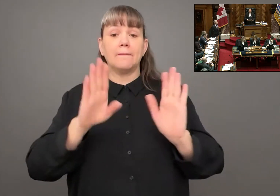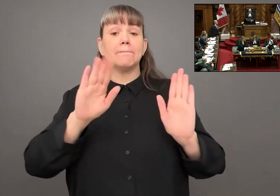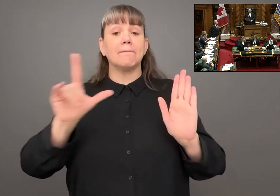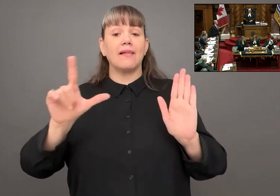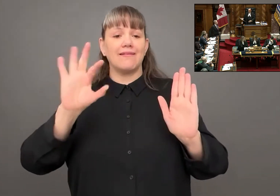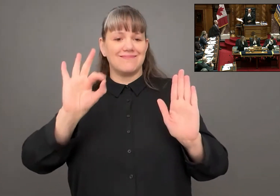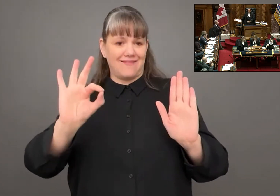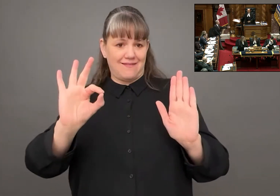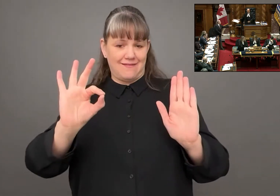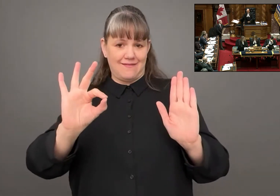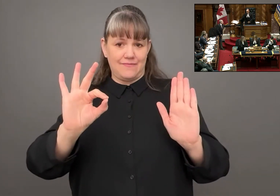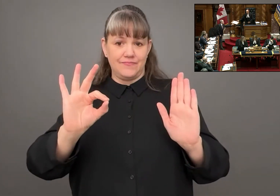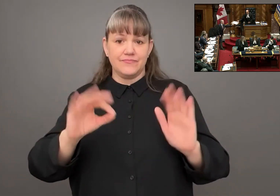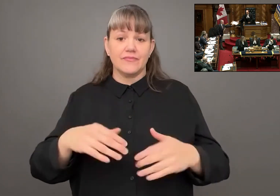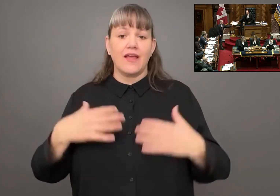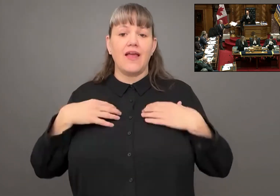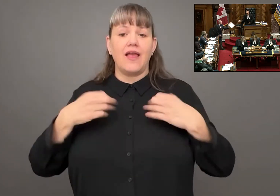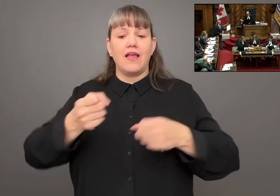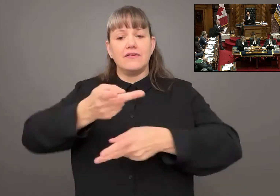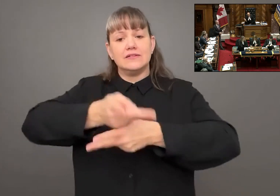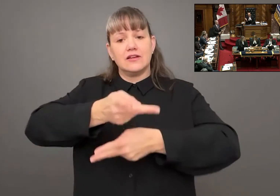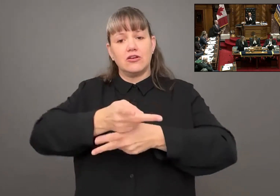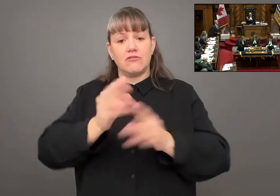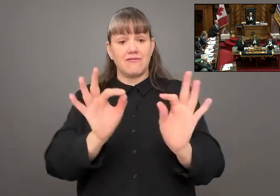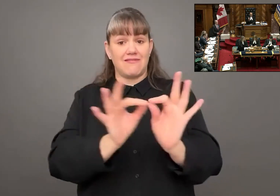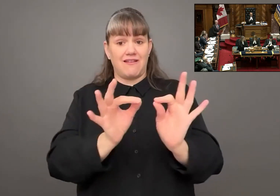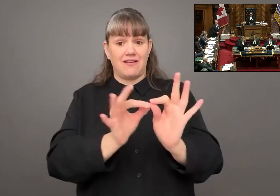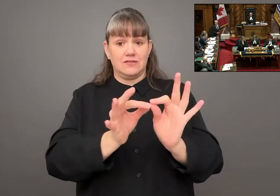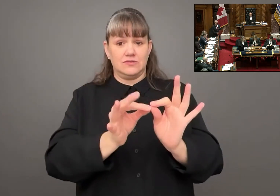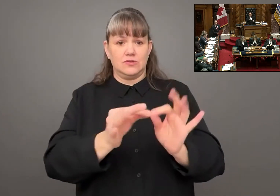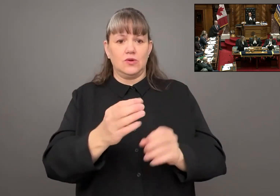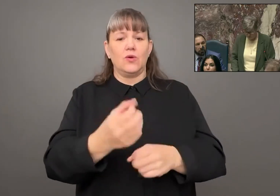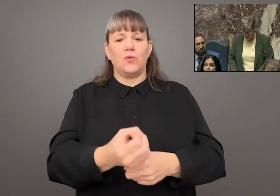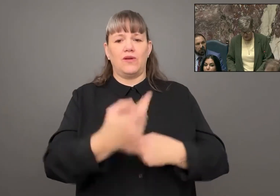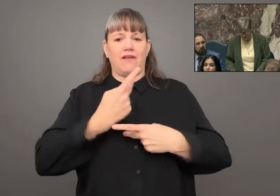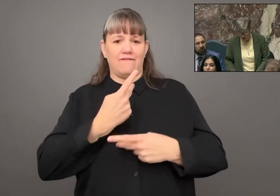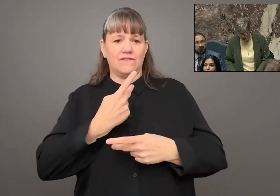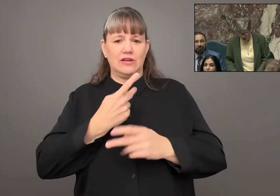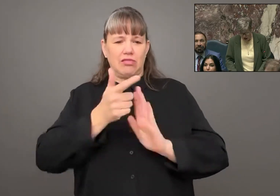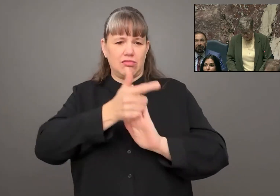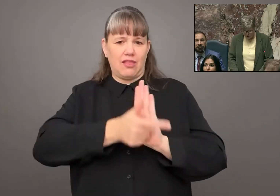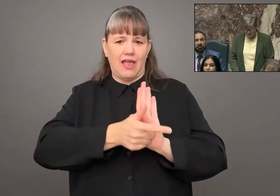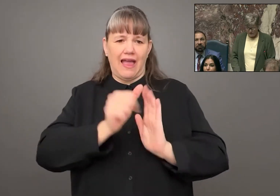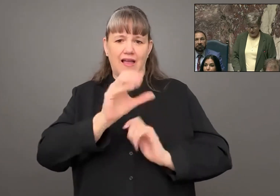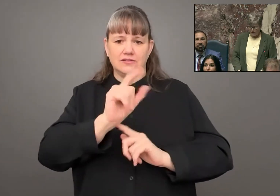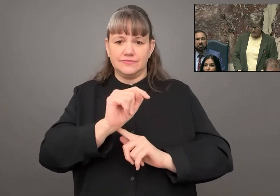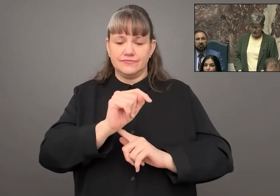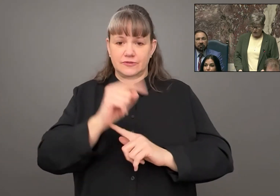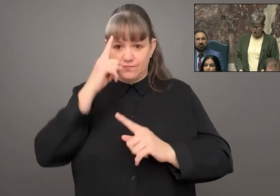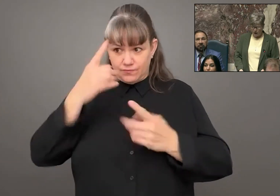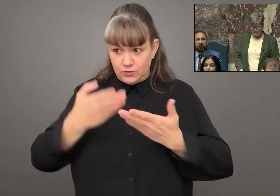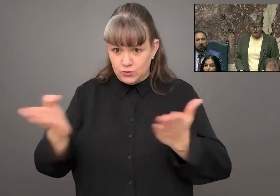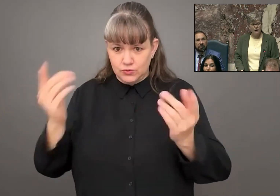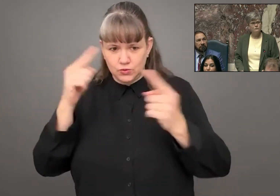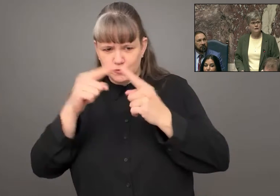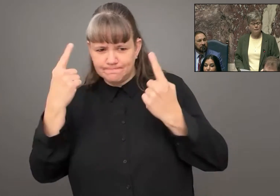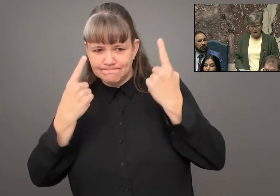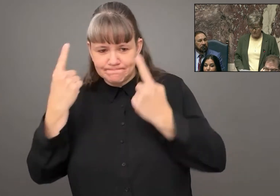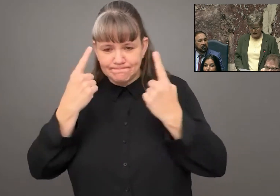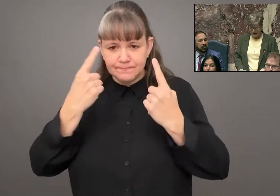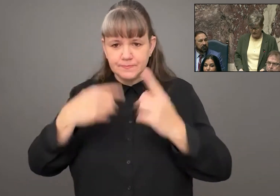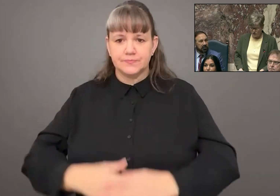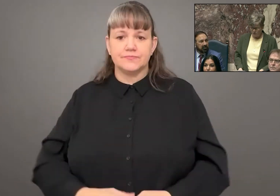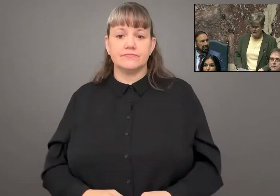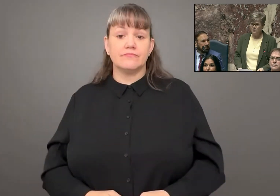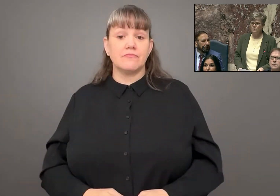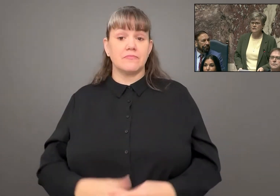and recommends the same to the Legislative Assembly. Minister. Thank you, Honourable Speaker. I move that the Healthcare Costs Recovery